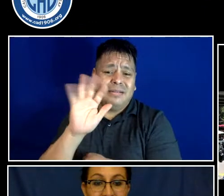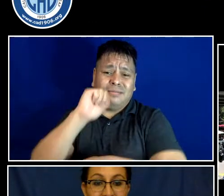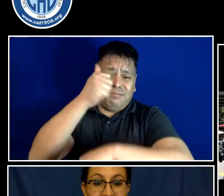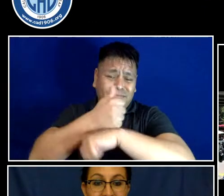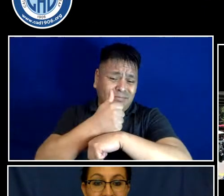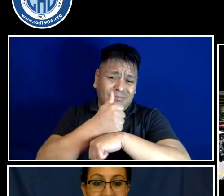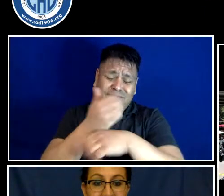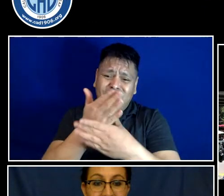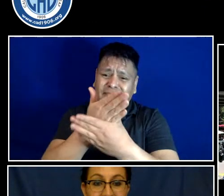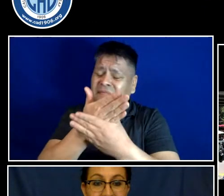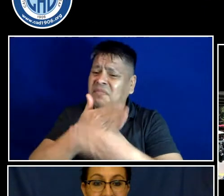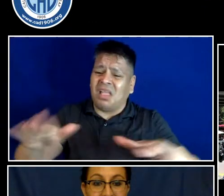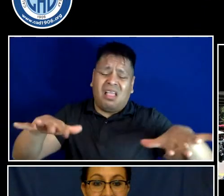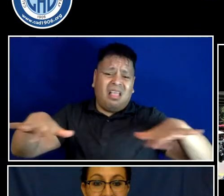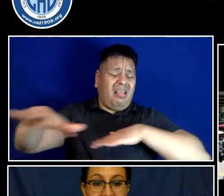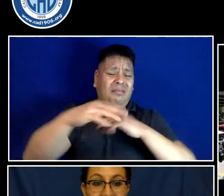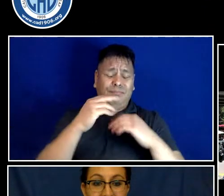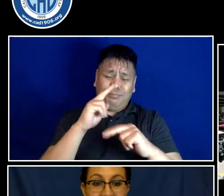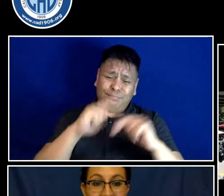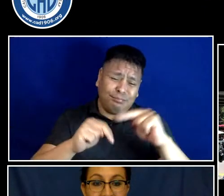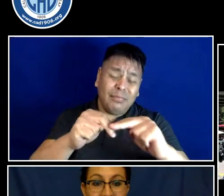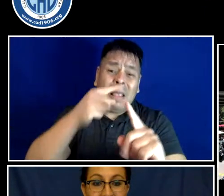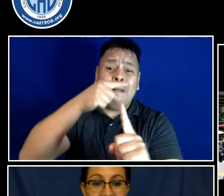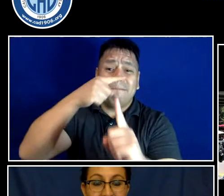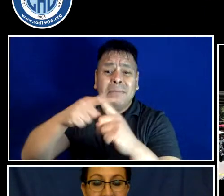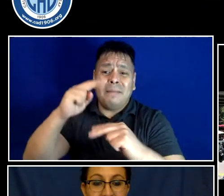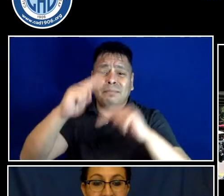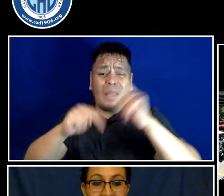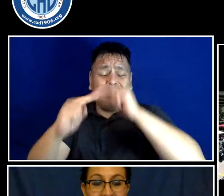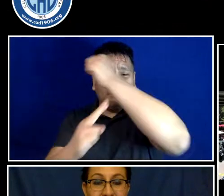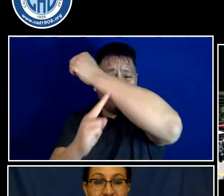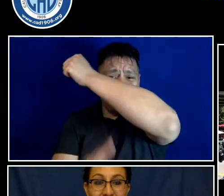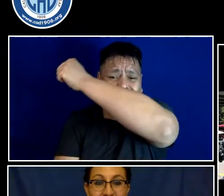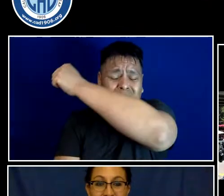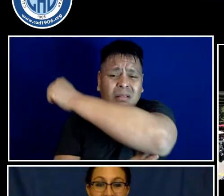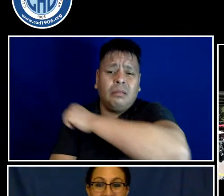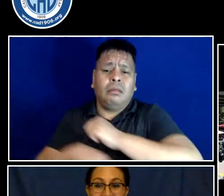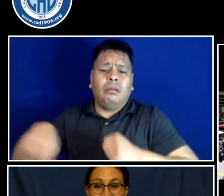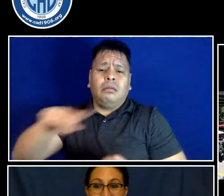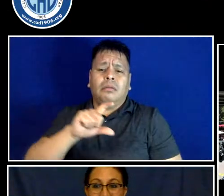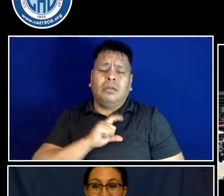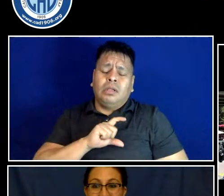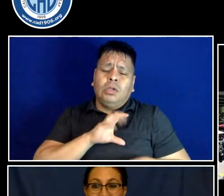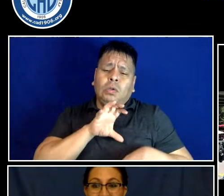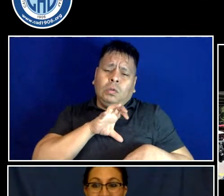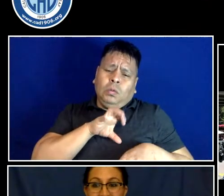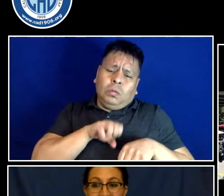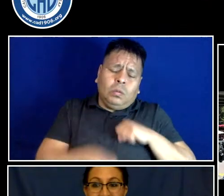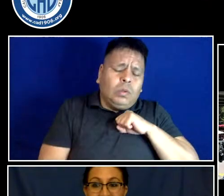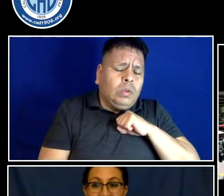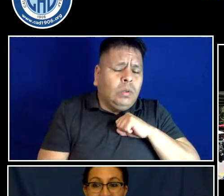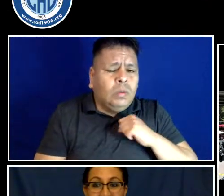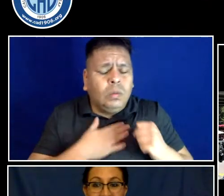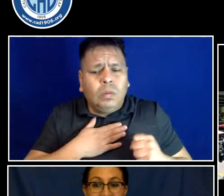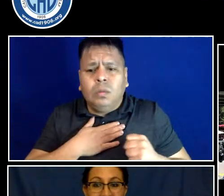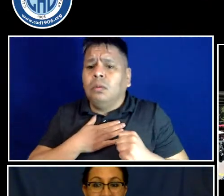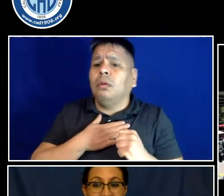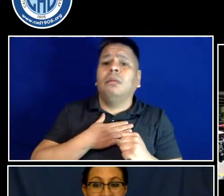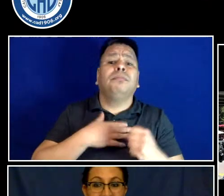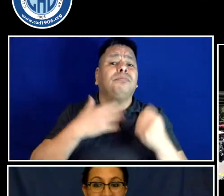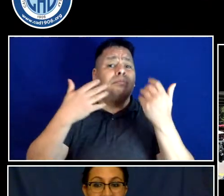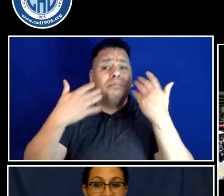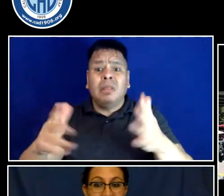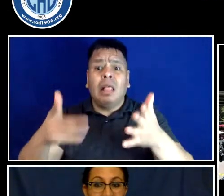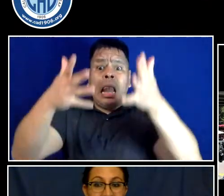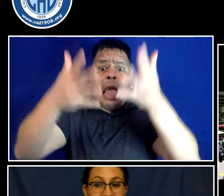And that was a neighborhood that was done away with in order to build a freeway